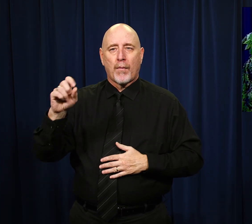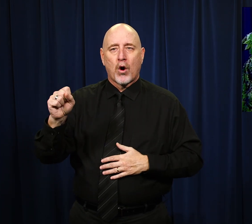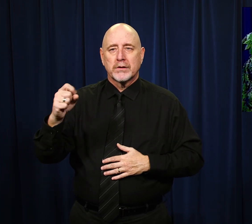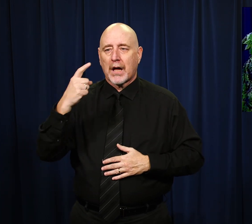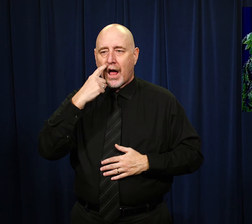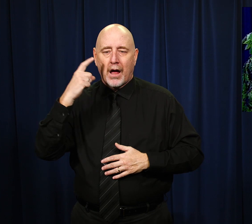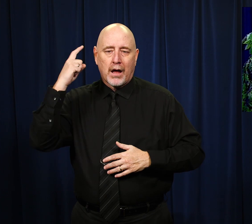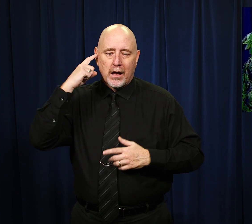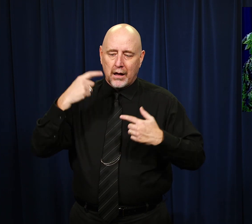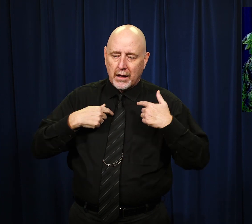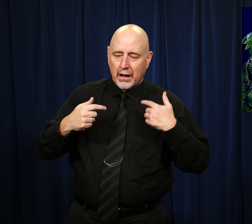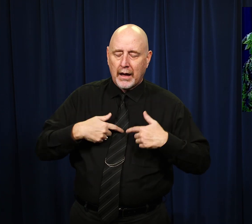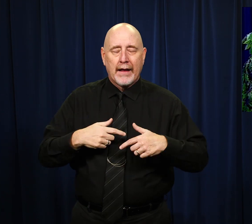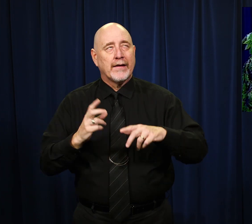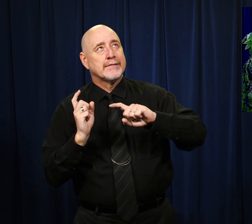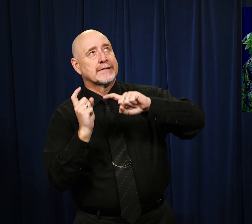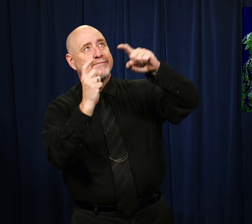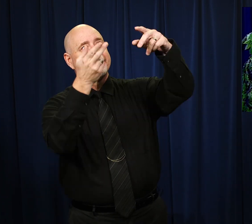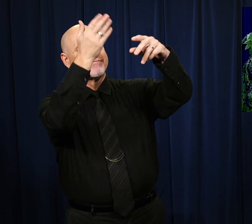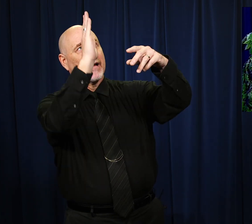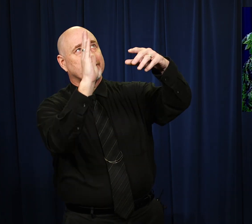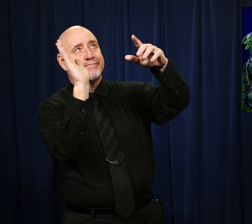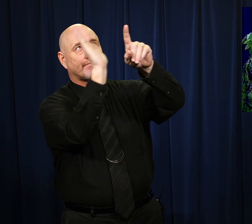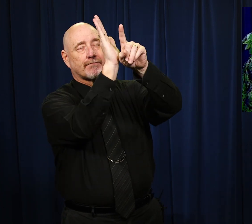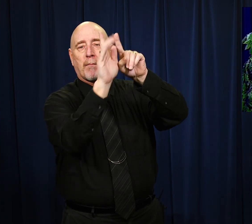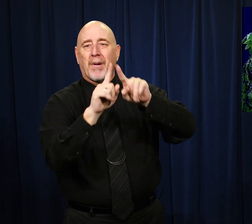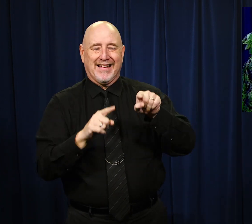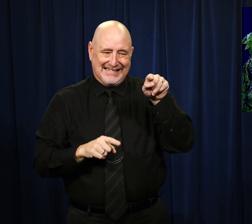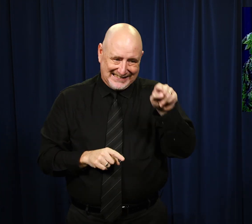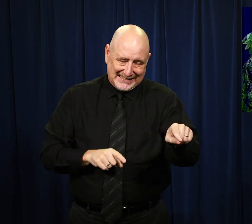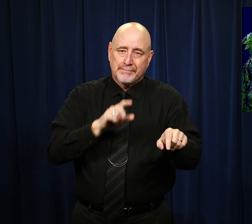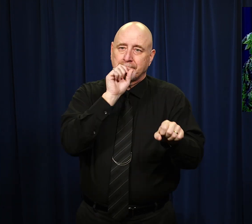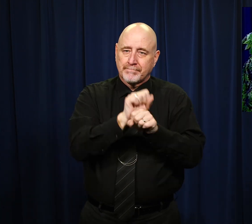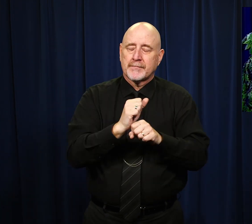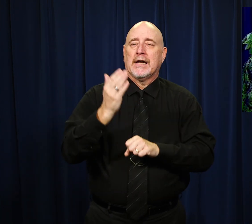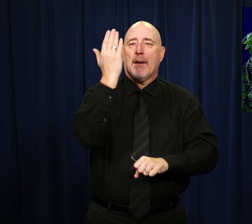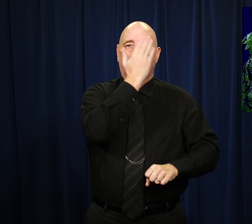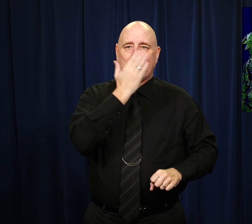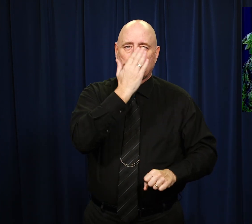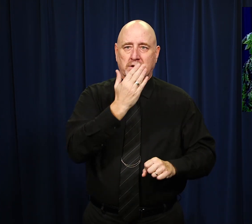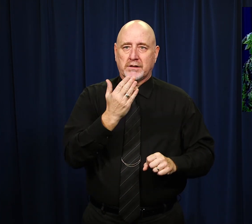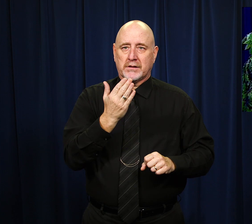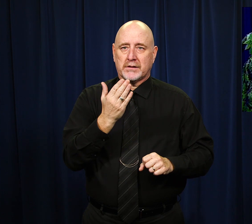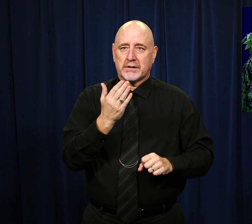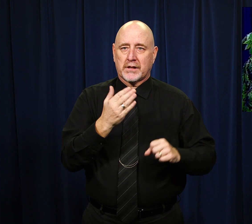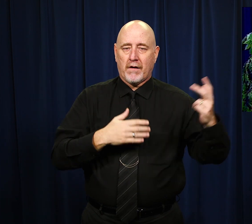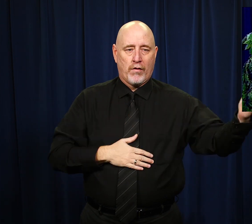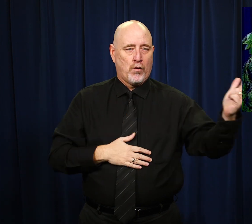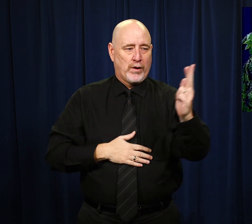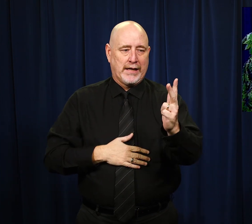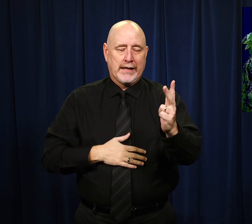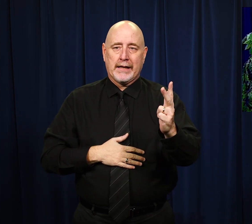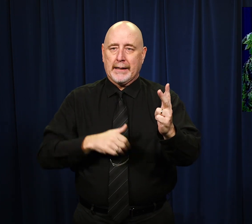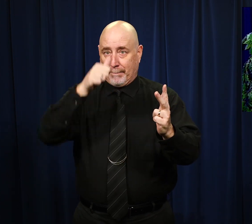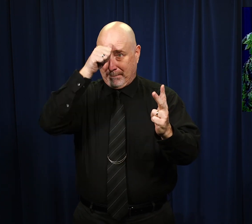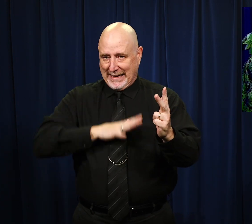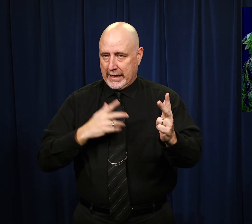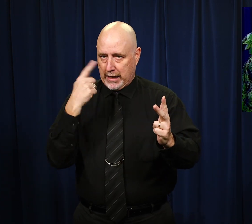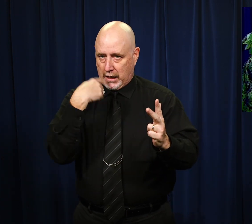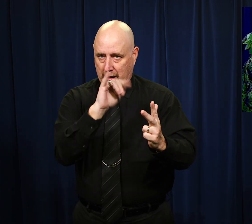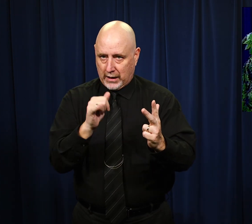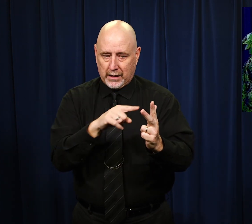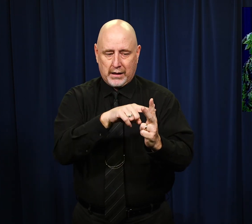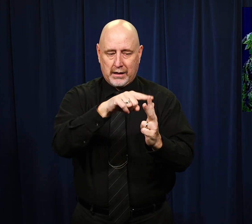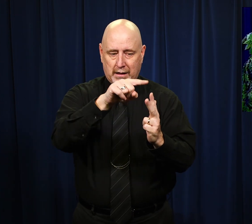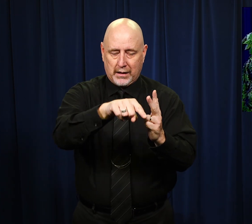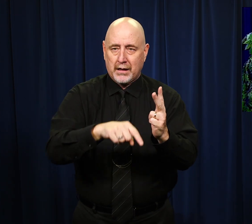attributing them to deity. But here we have an actual appearance of 3 men. You